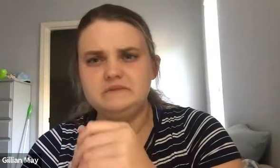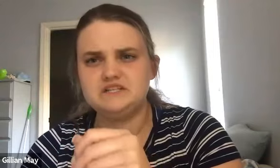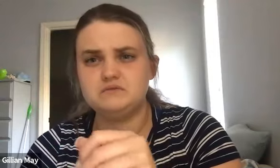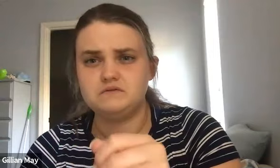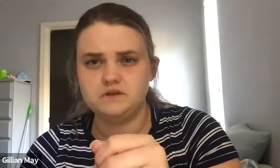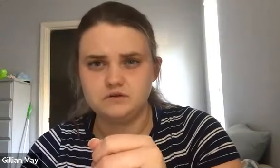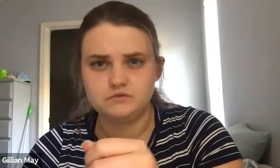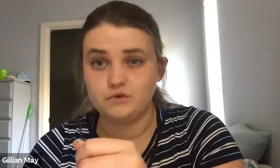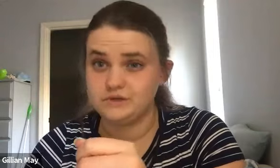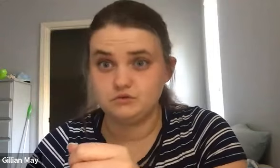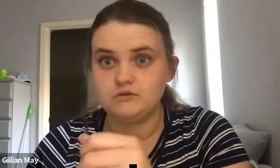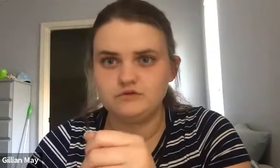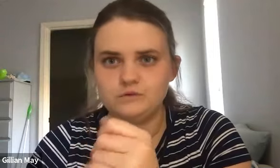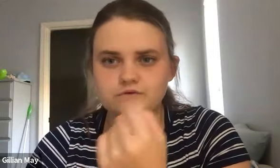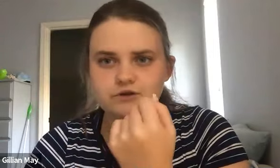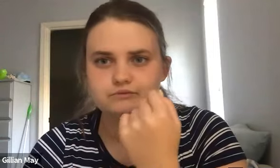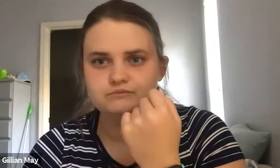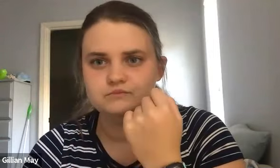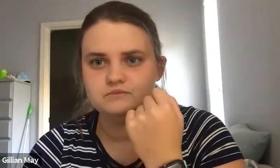me to review before we do our full review.